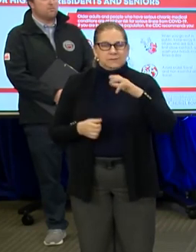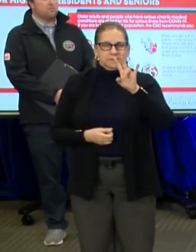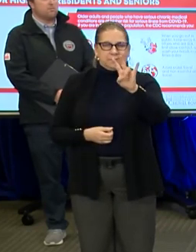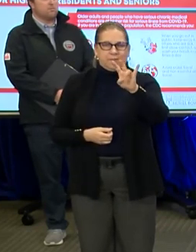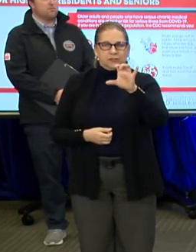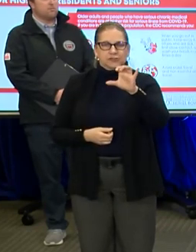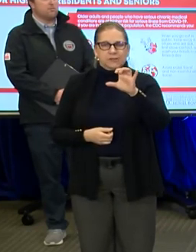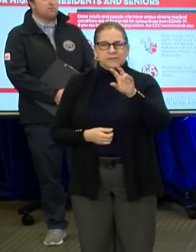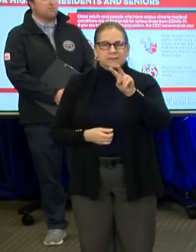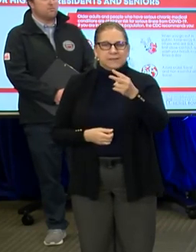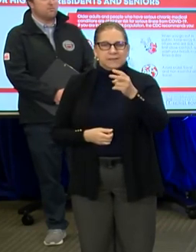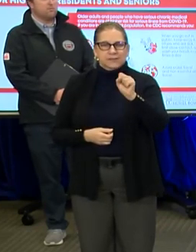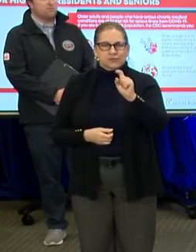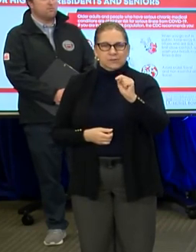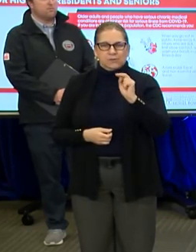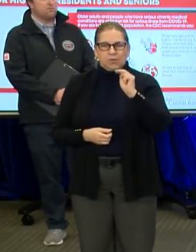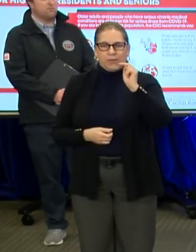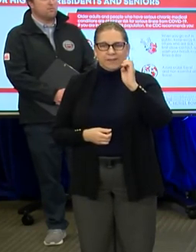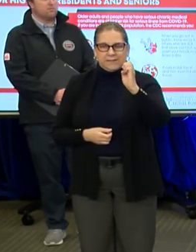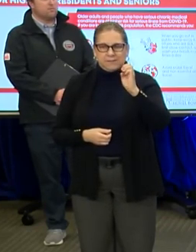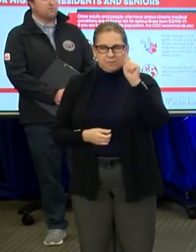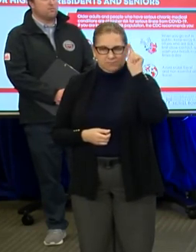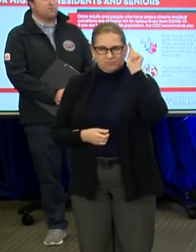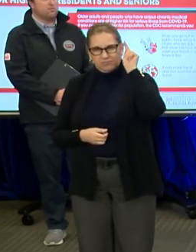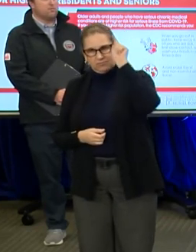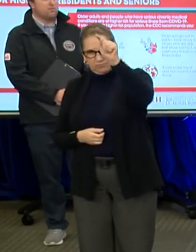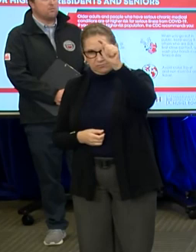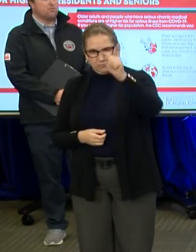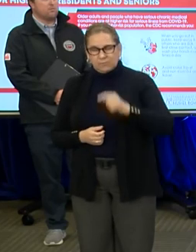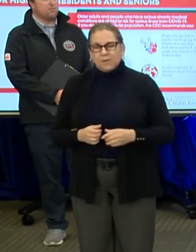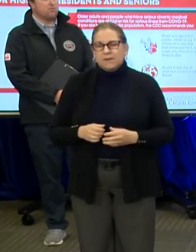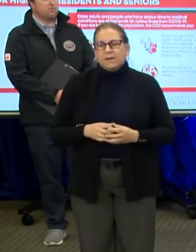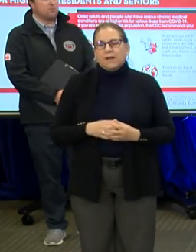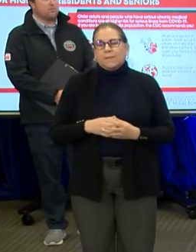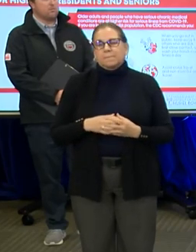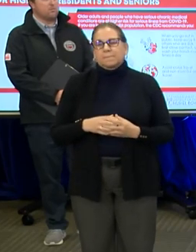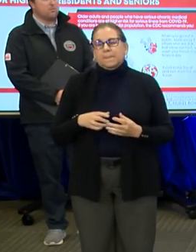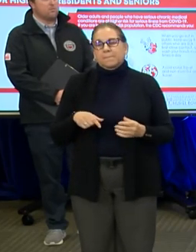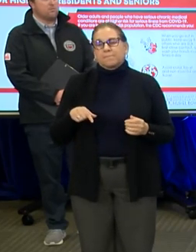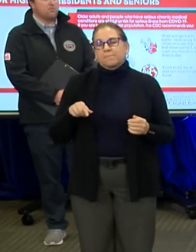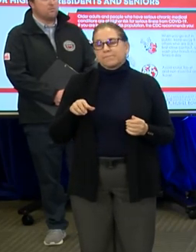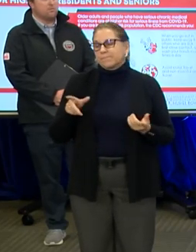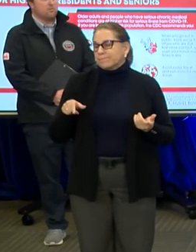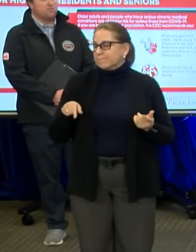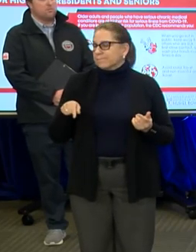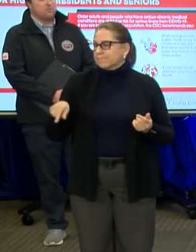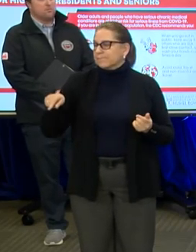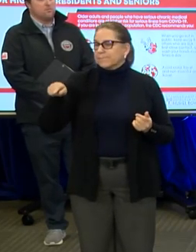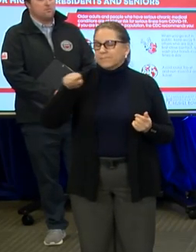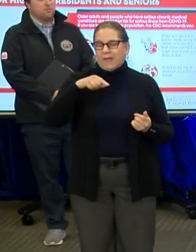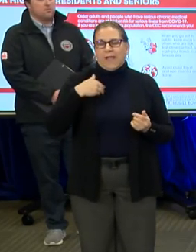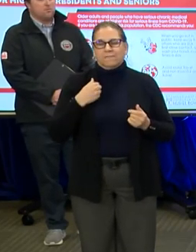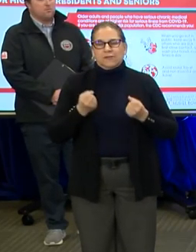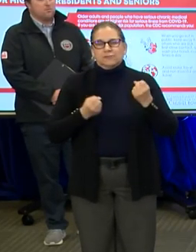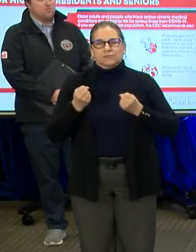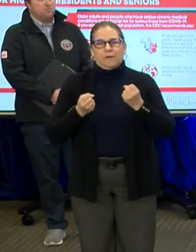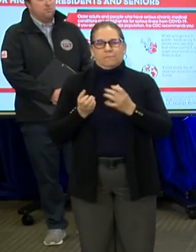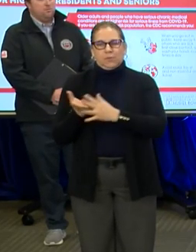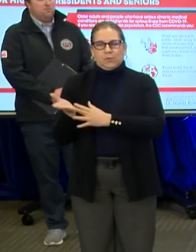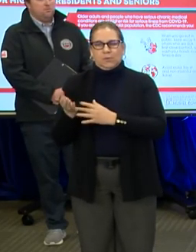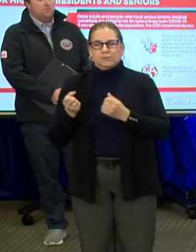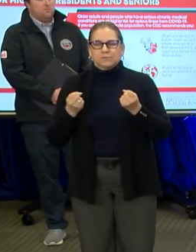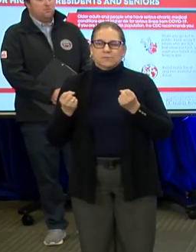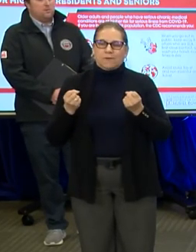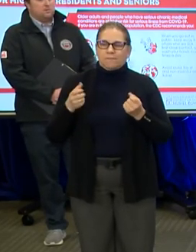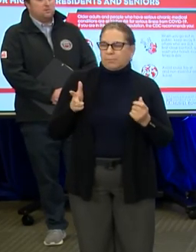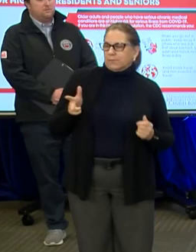additional drive-up clinics in the Mid-Atlantic region. All Kaiser Permanente testing sites are for their members and requires a